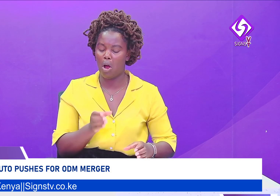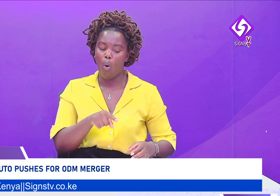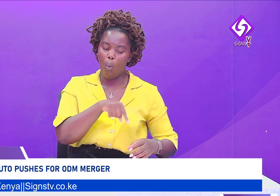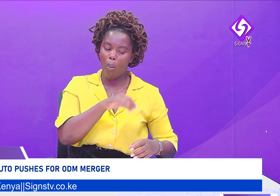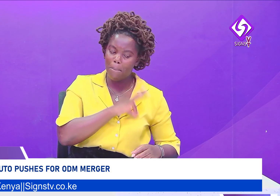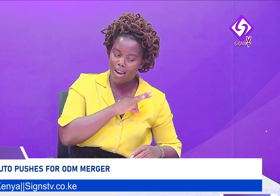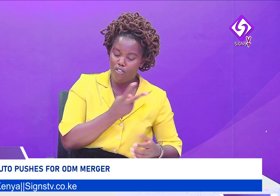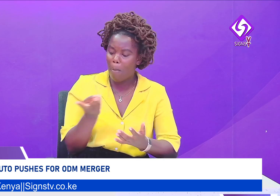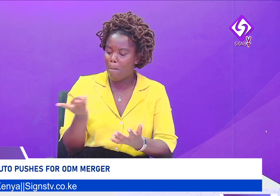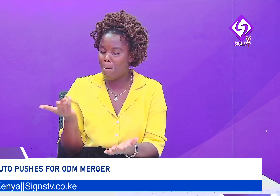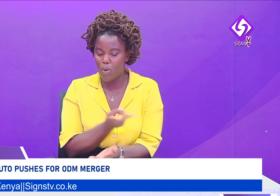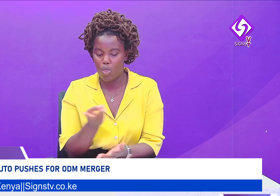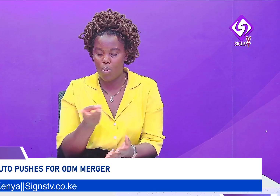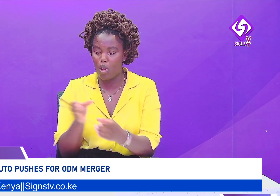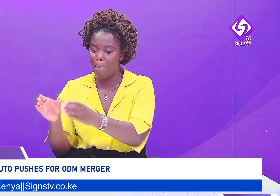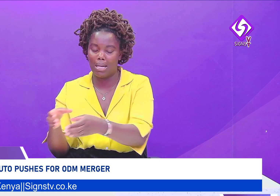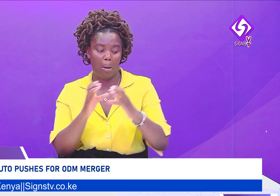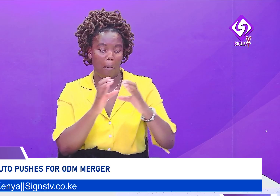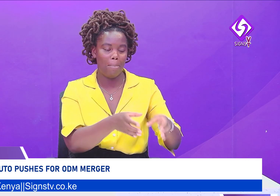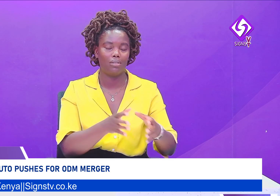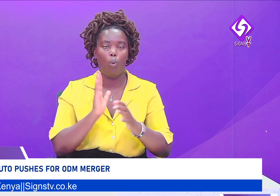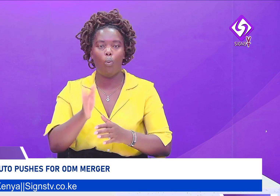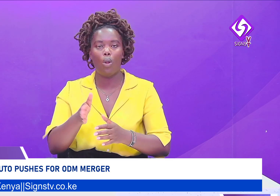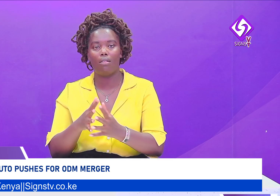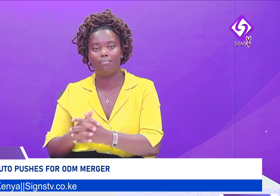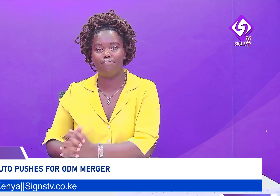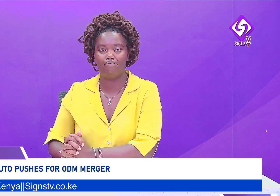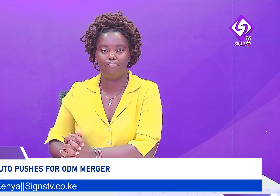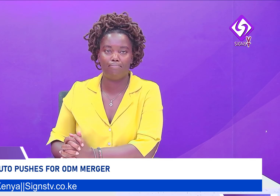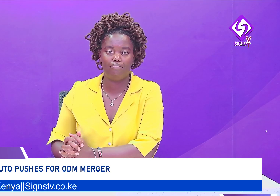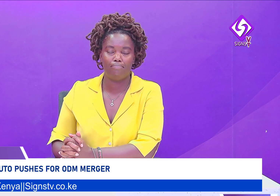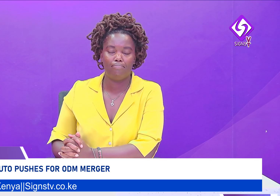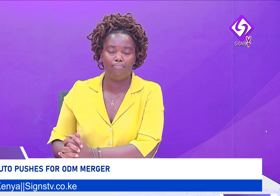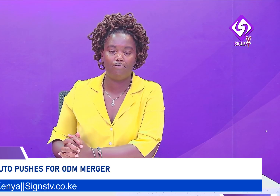parties. So this means that they are going to benefit the two parties.